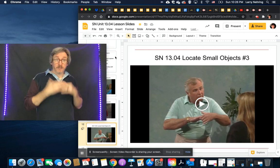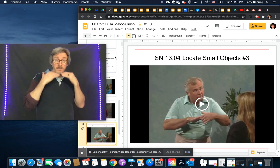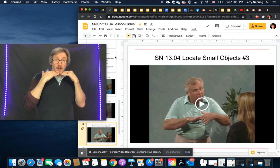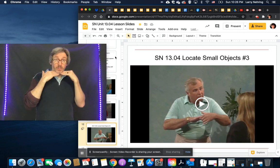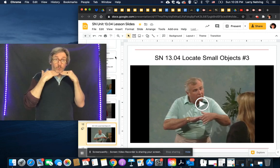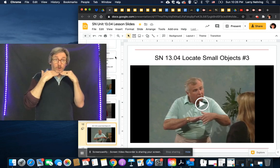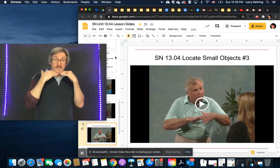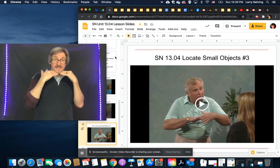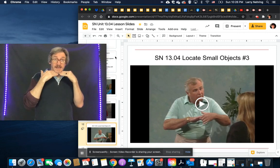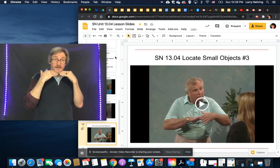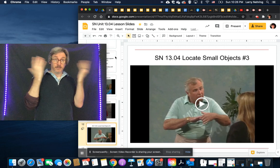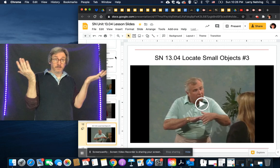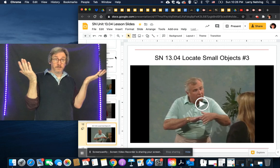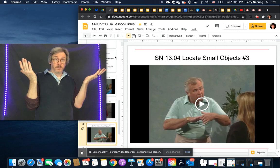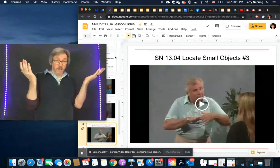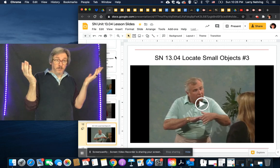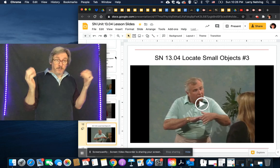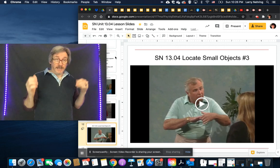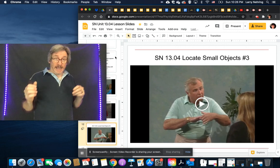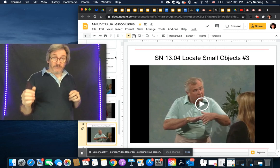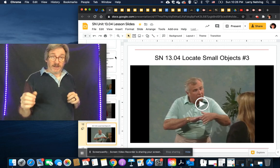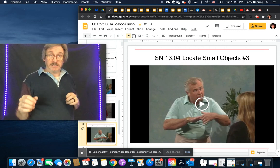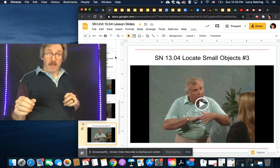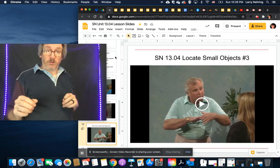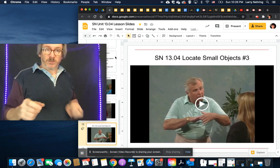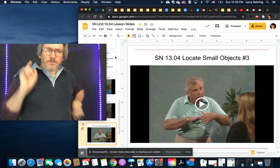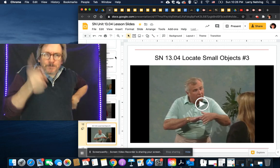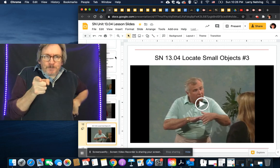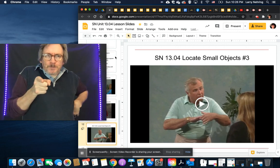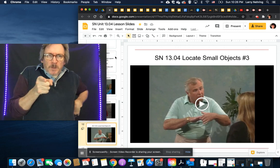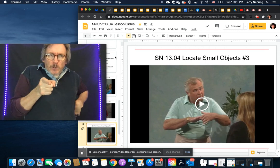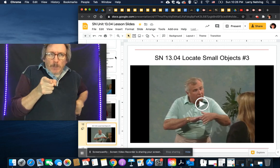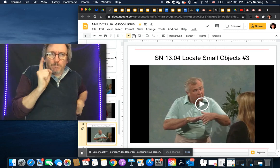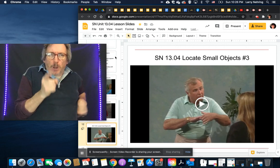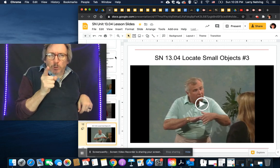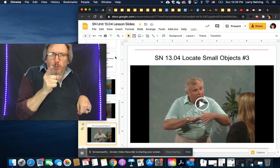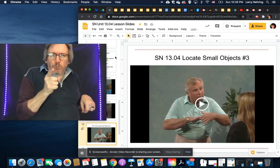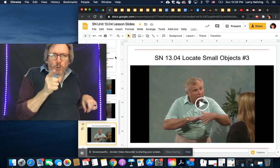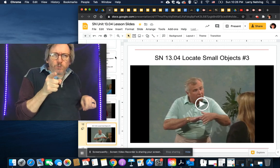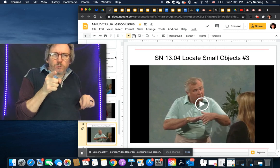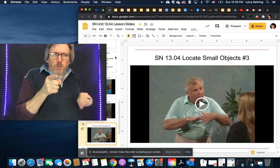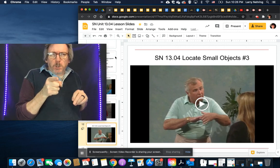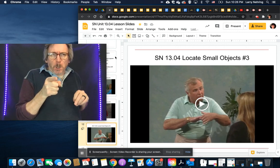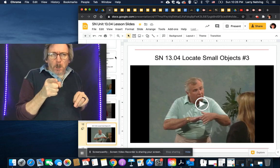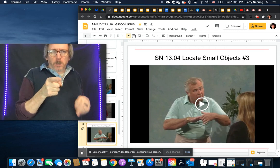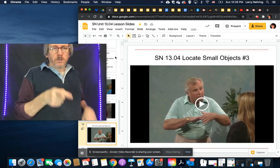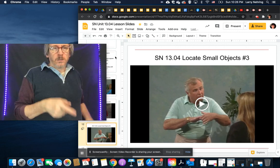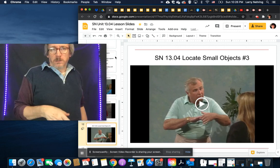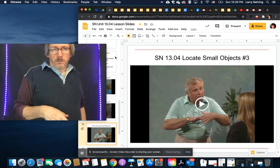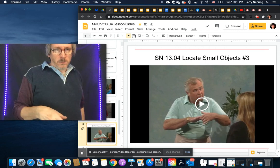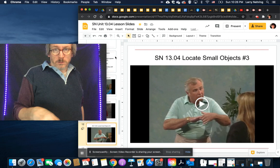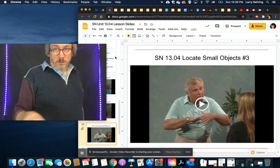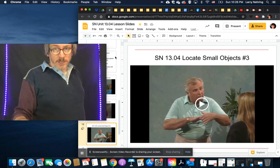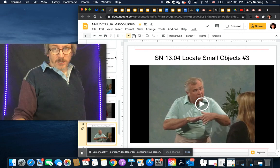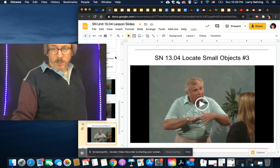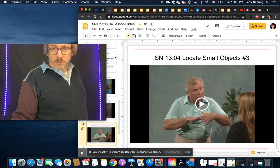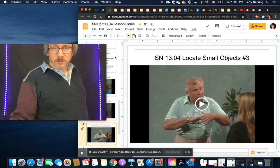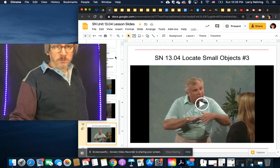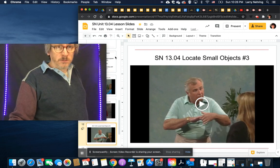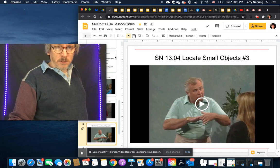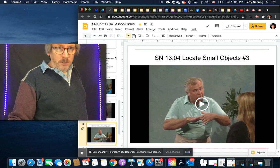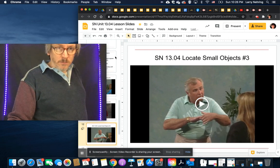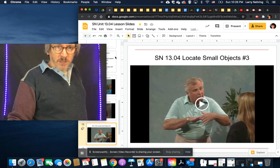God, the world has ended. He can't find his nail clippers. They better be where they are. Oh my